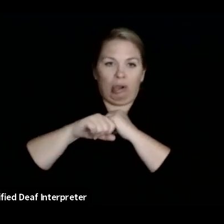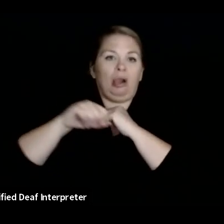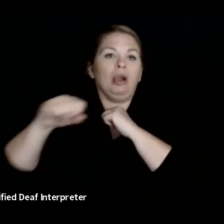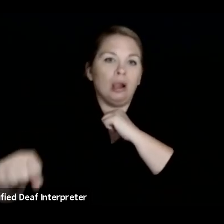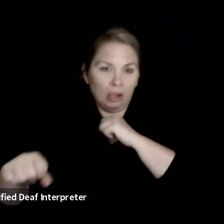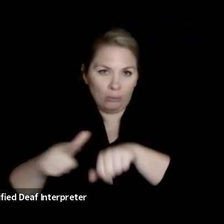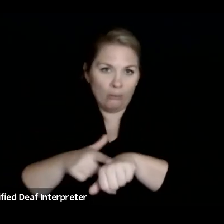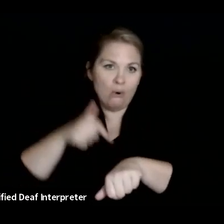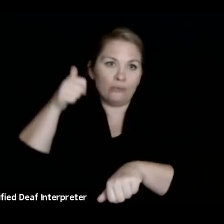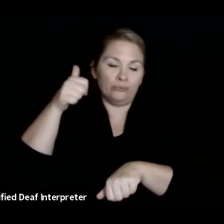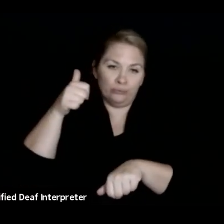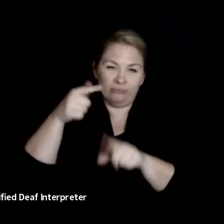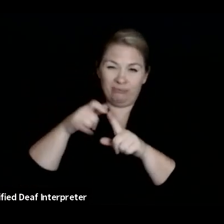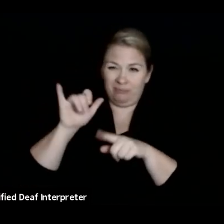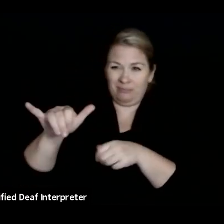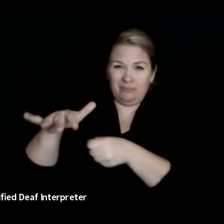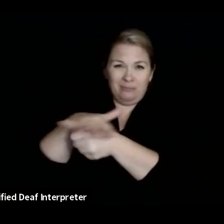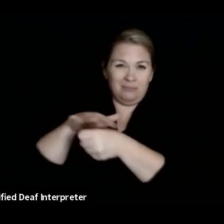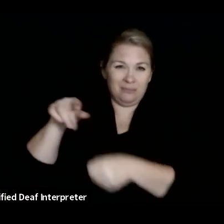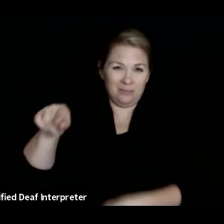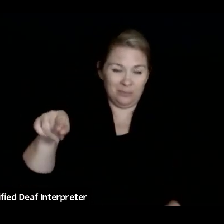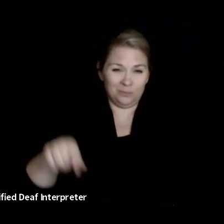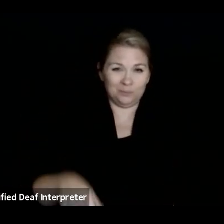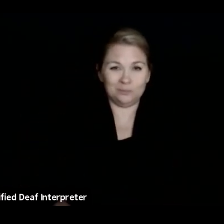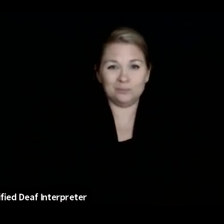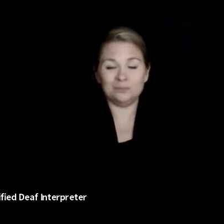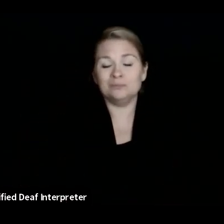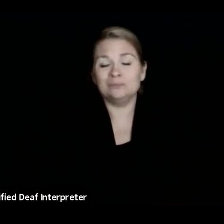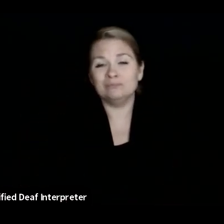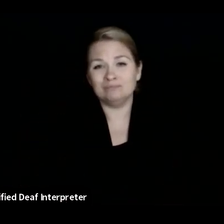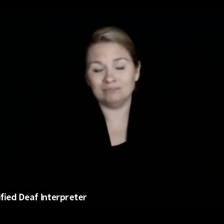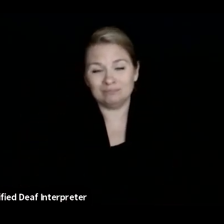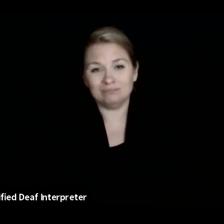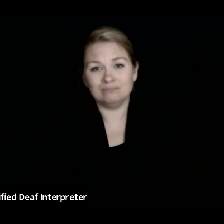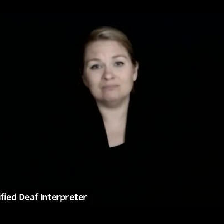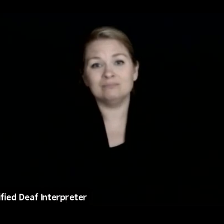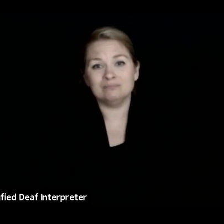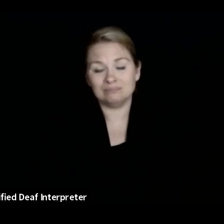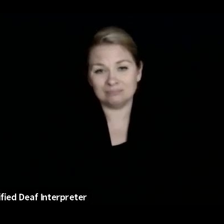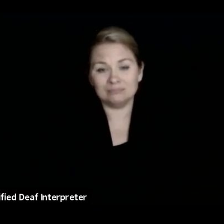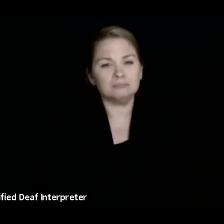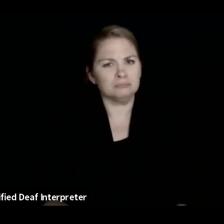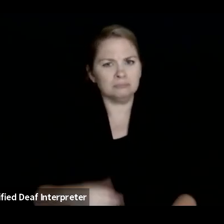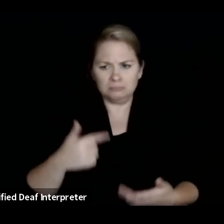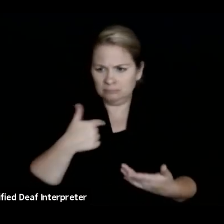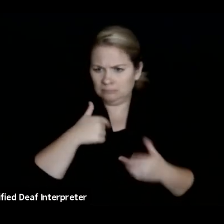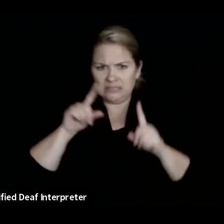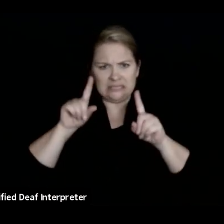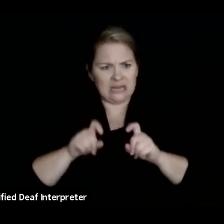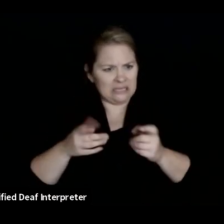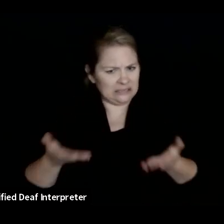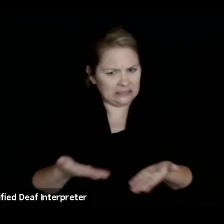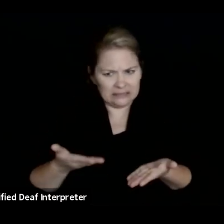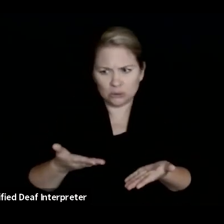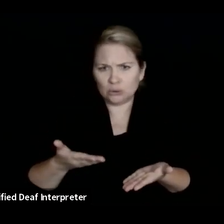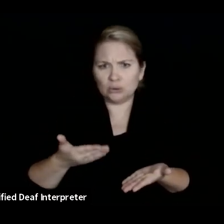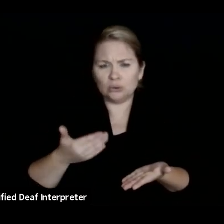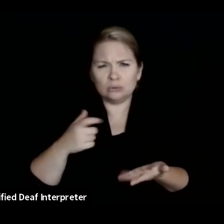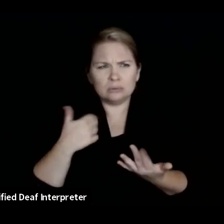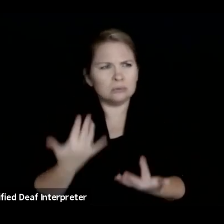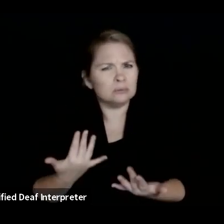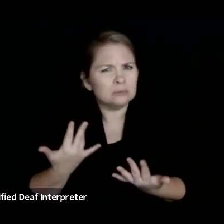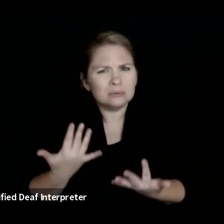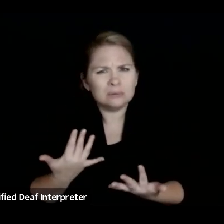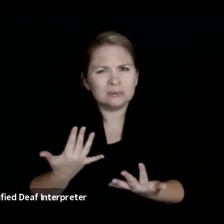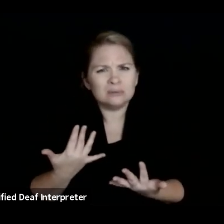we've heard people saying, oh, I got tested here and it's taking too long. I'm going to go get tested someplace else in hopes that the timing is